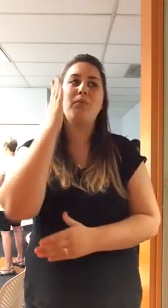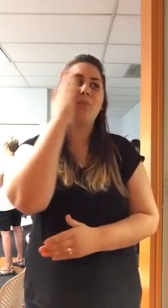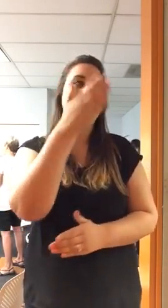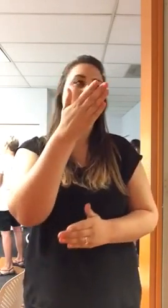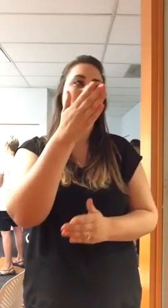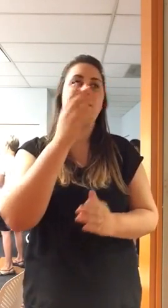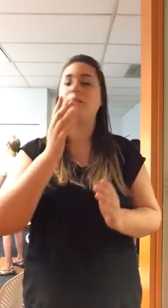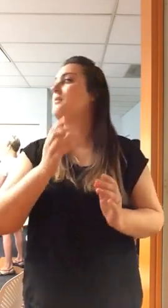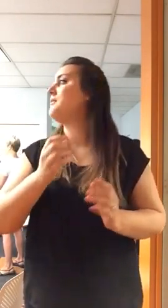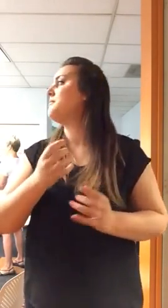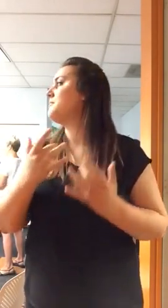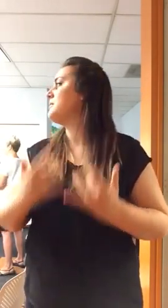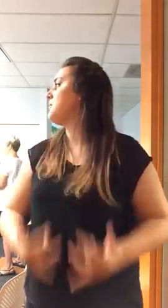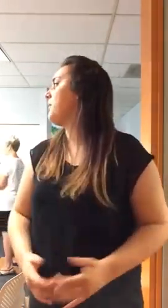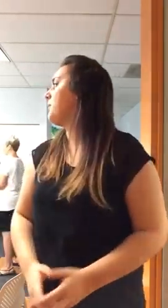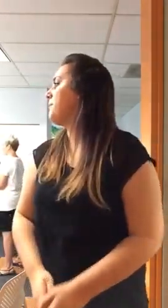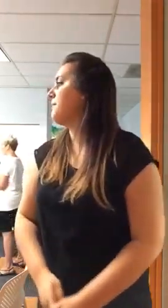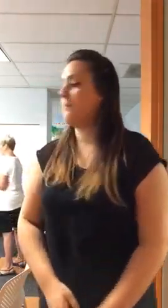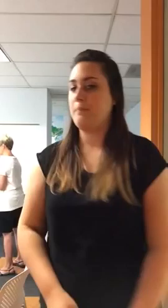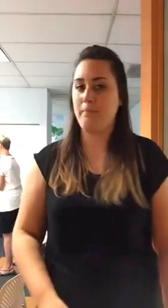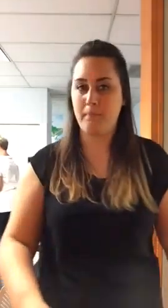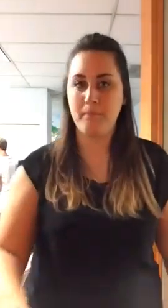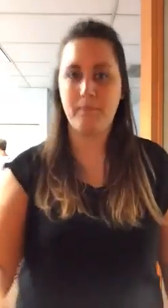let's Okay.